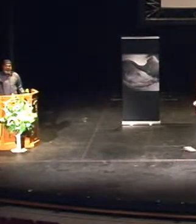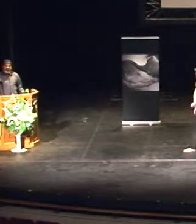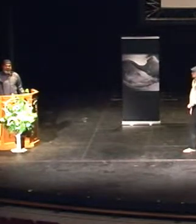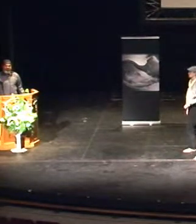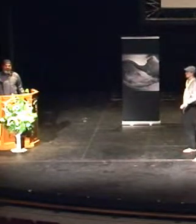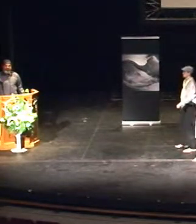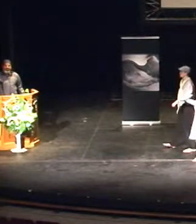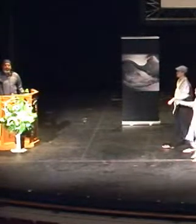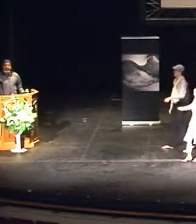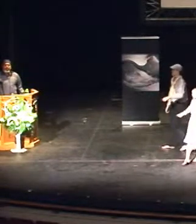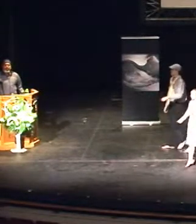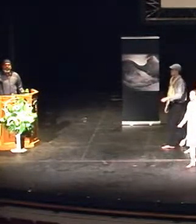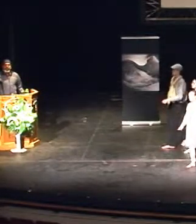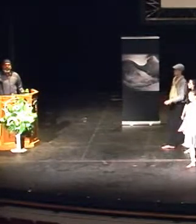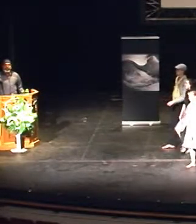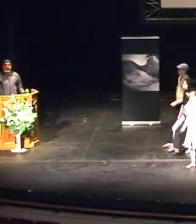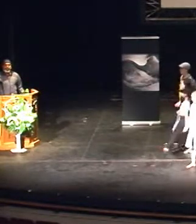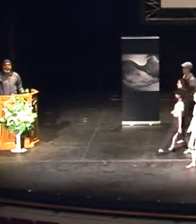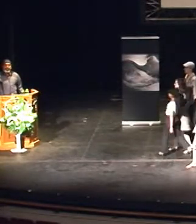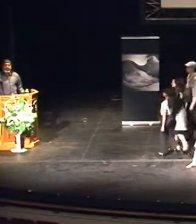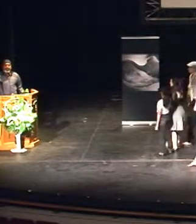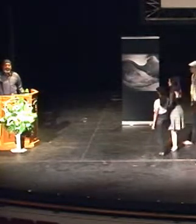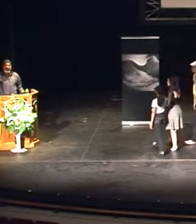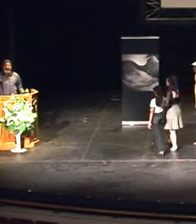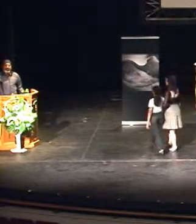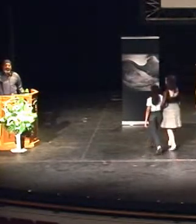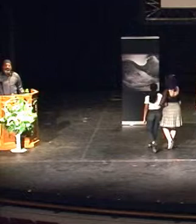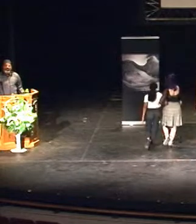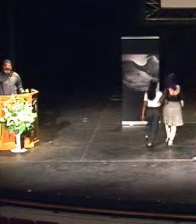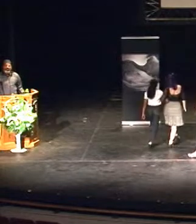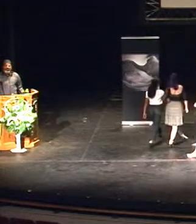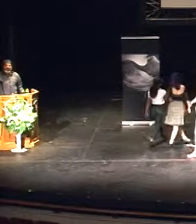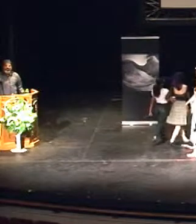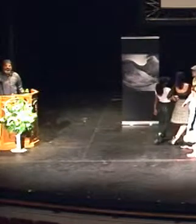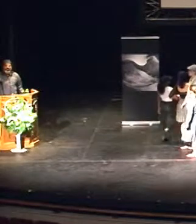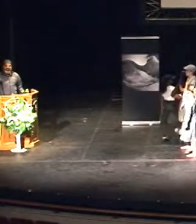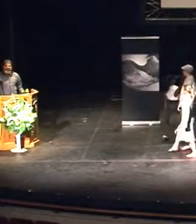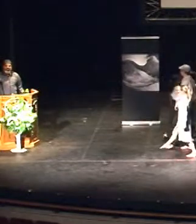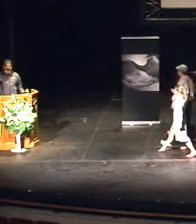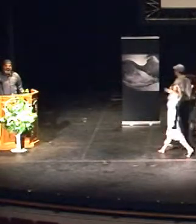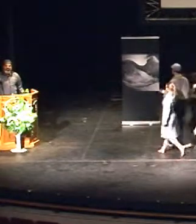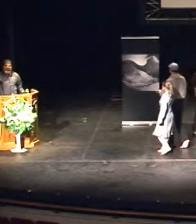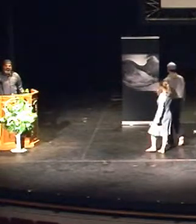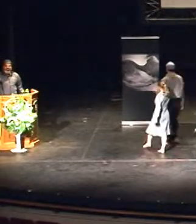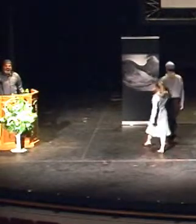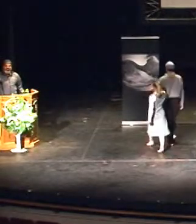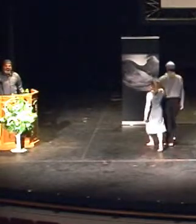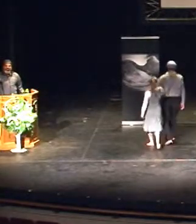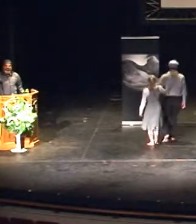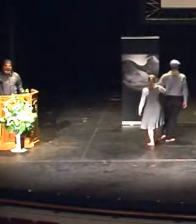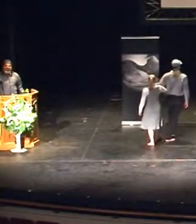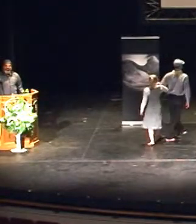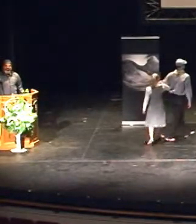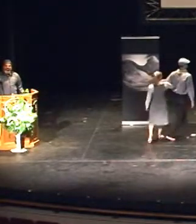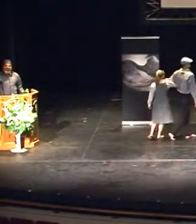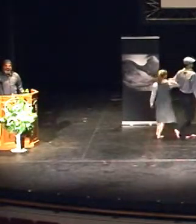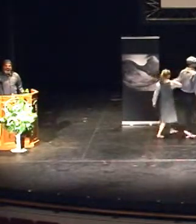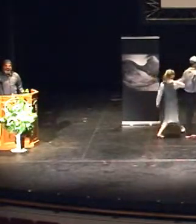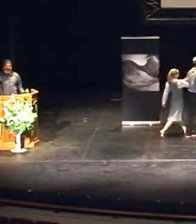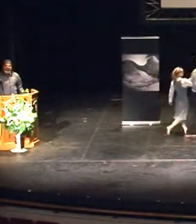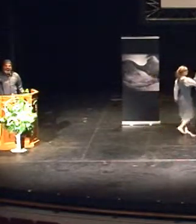I wouldn't have been down in Selma, Alabama, to see the great movement there. If I had